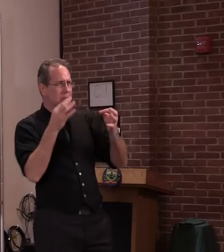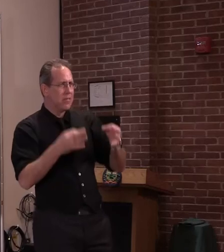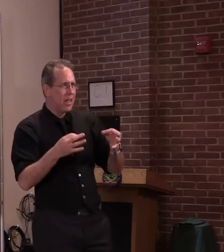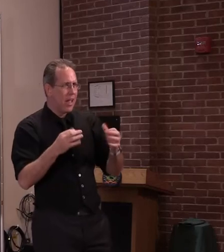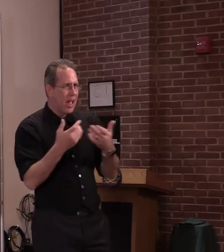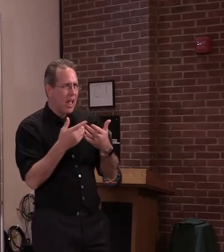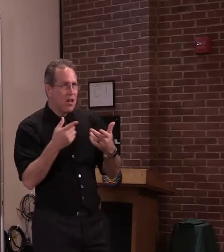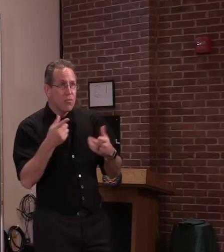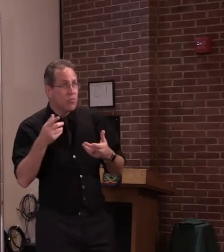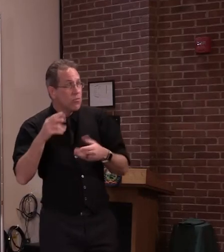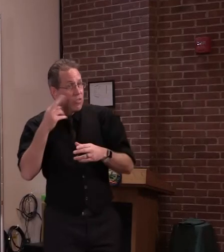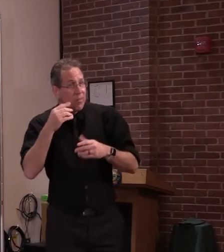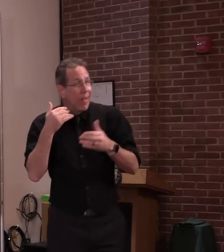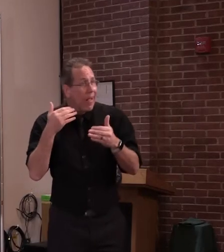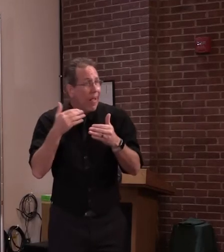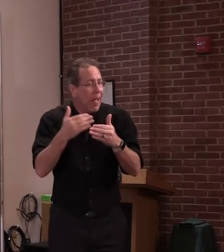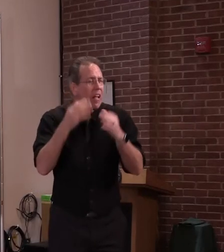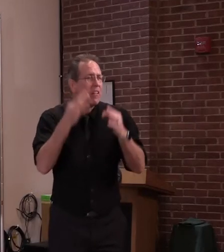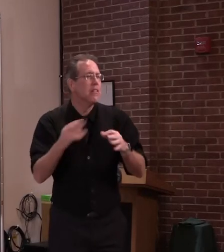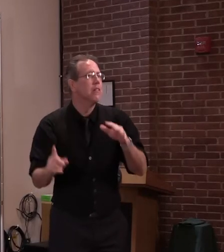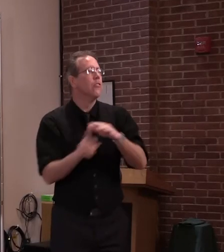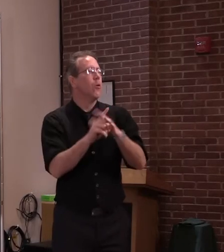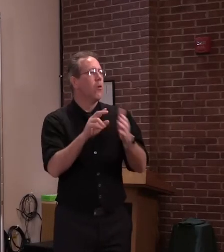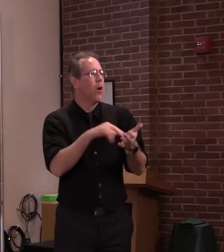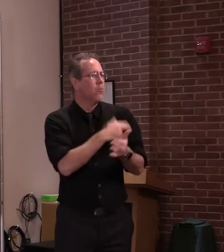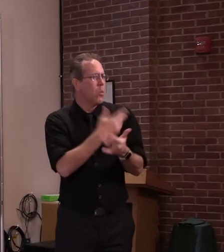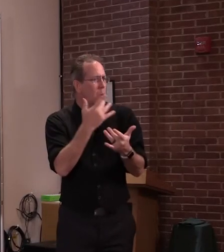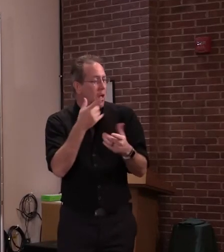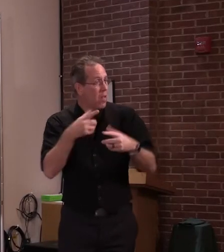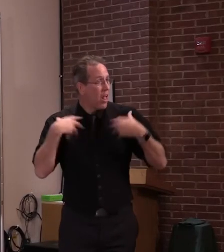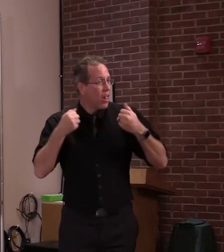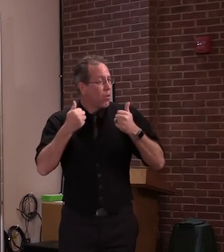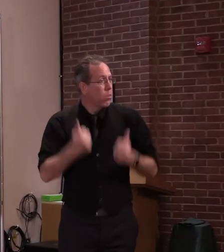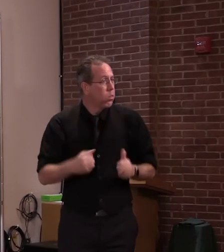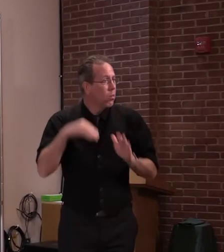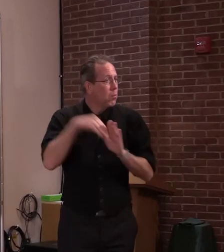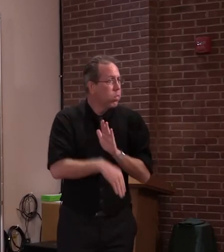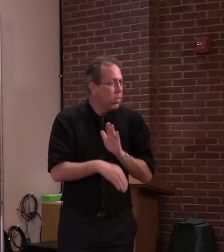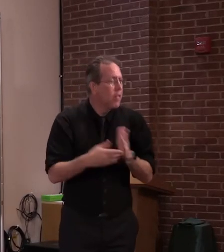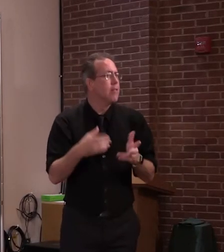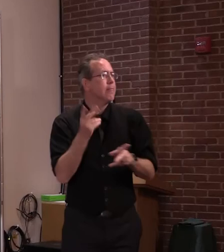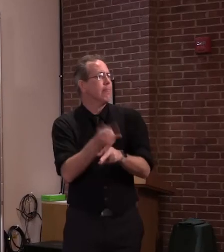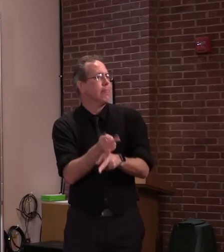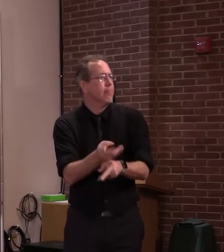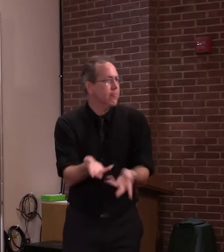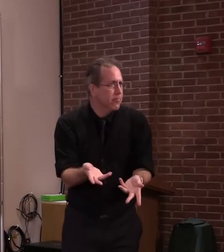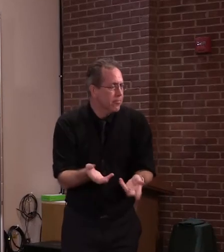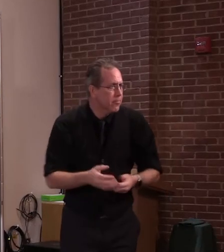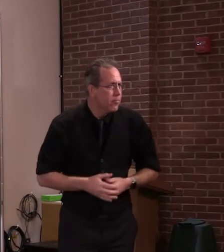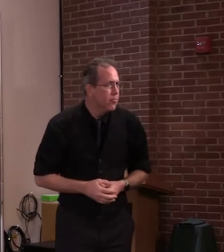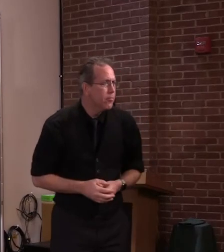was decompensation about one of their other medical problems. So it's not always super straightforward,